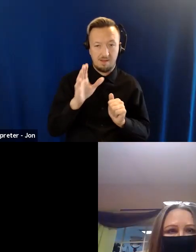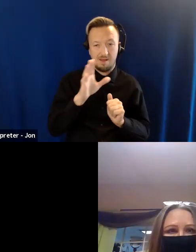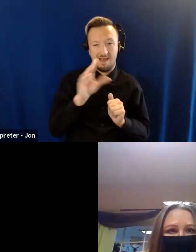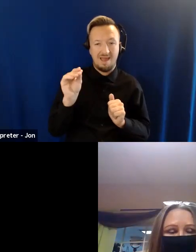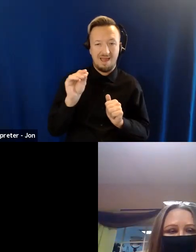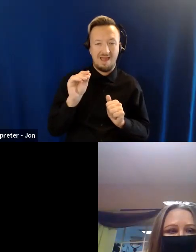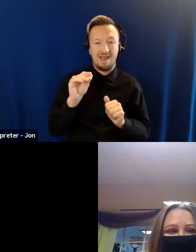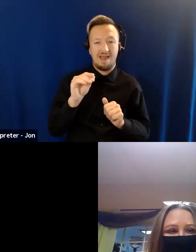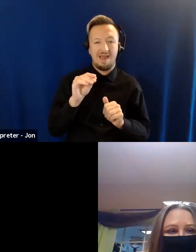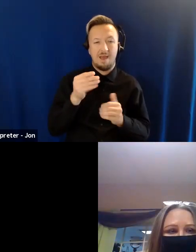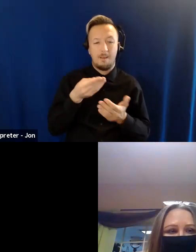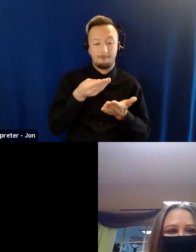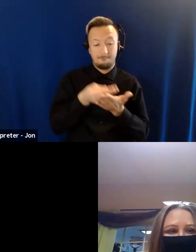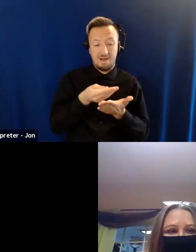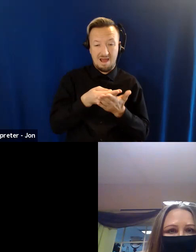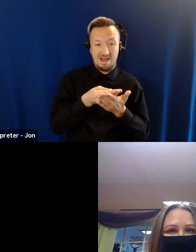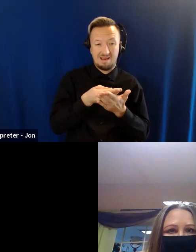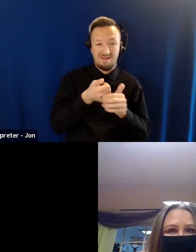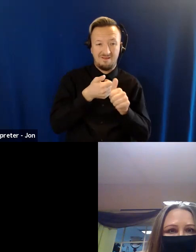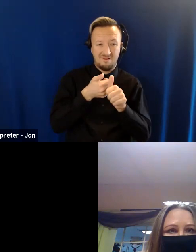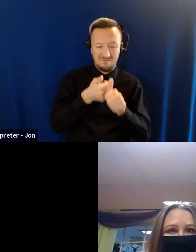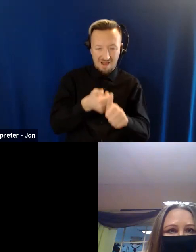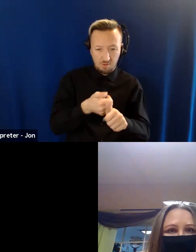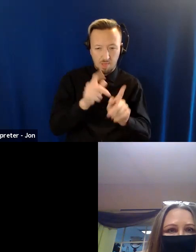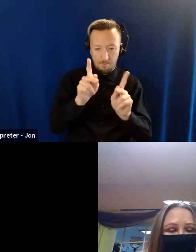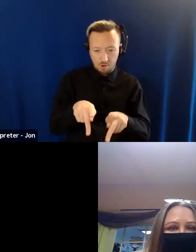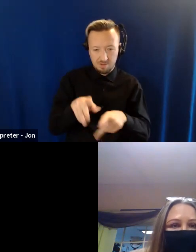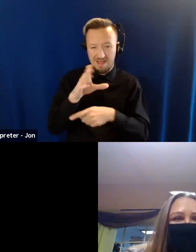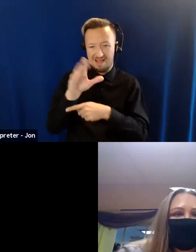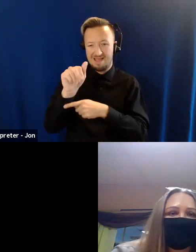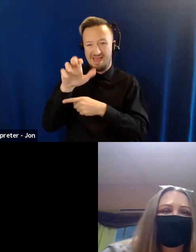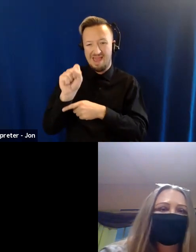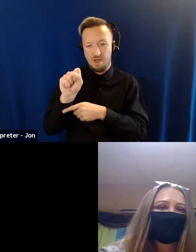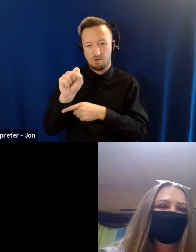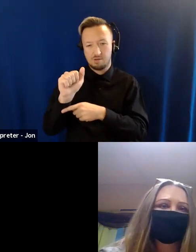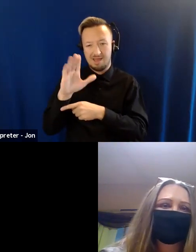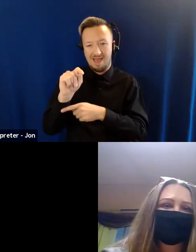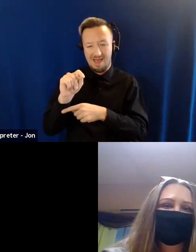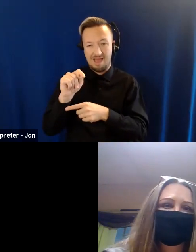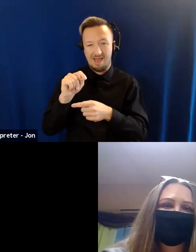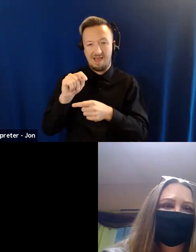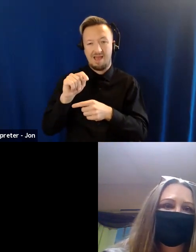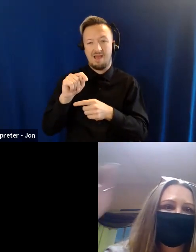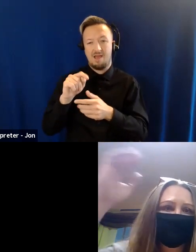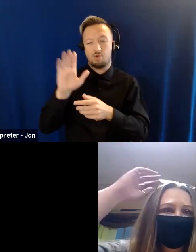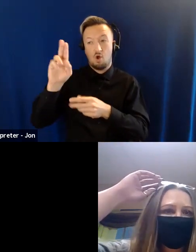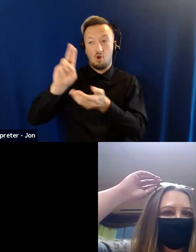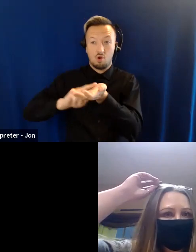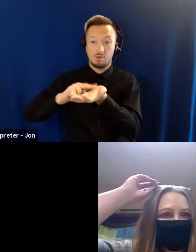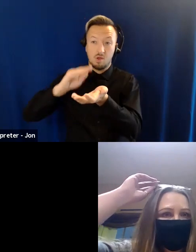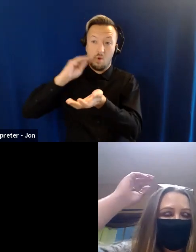Money Follows the Person dollars and CARES Act dollars to really vamp up her nursing home transition program